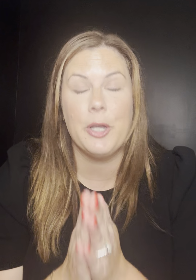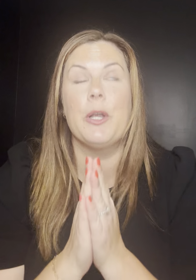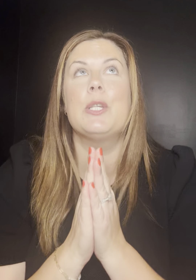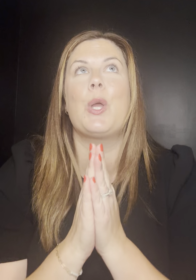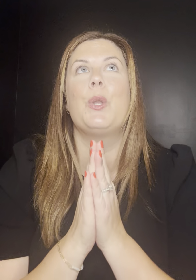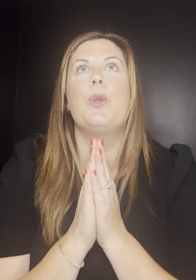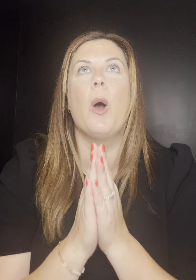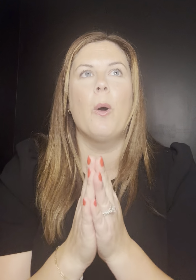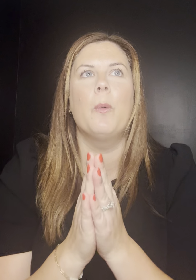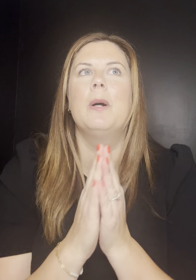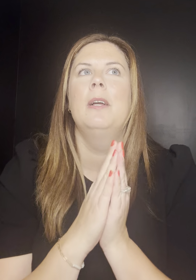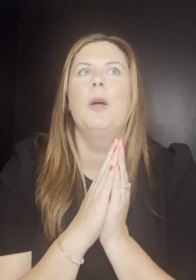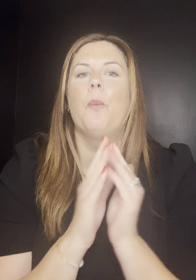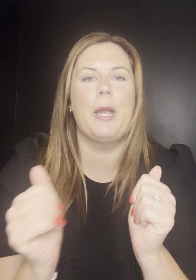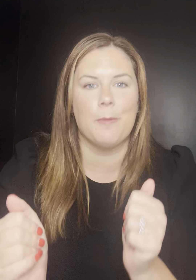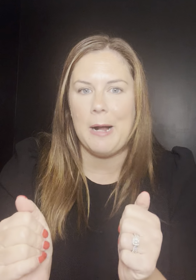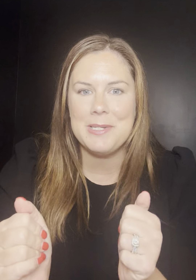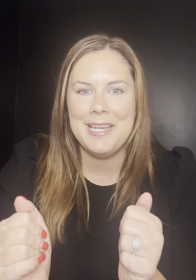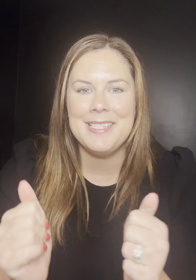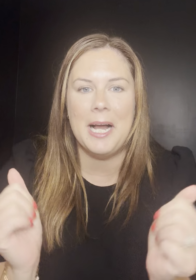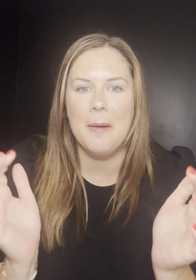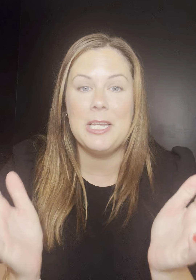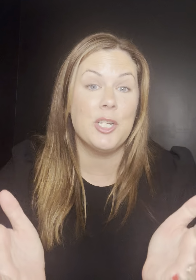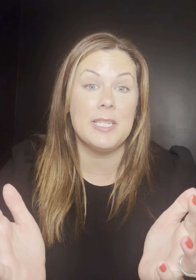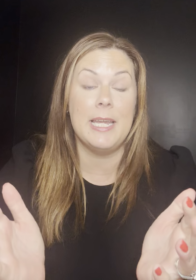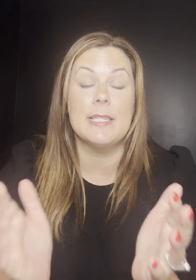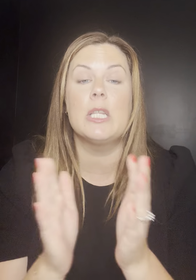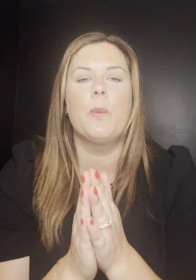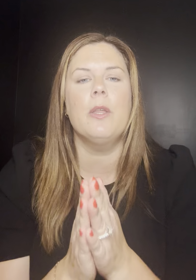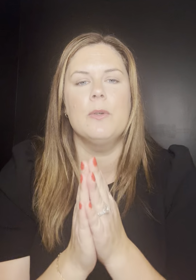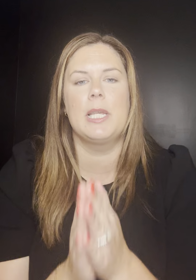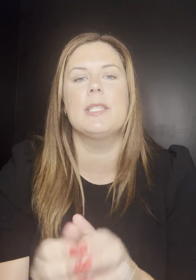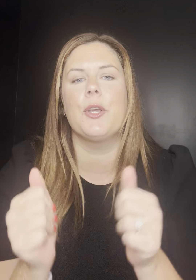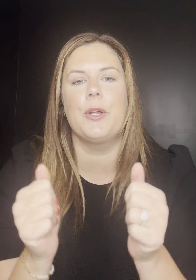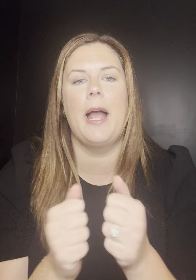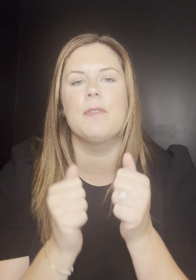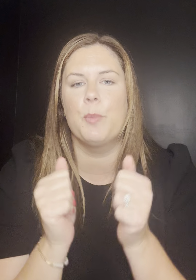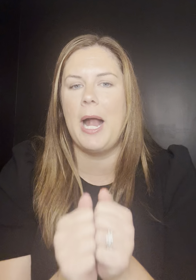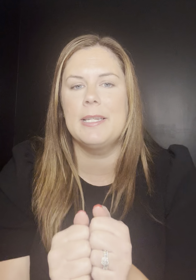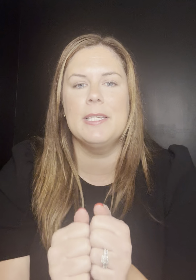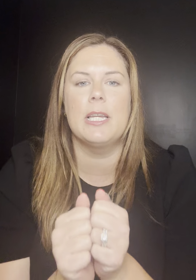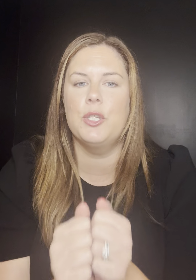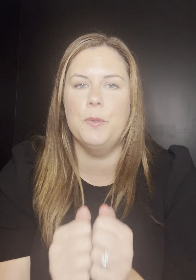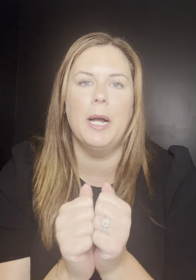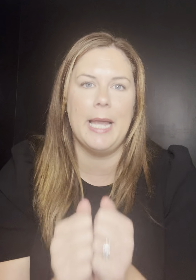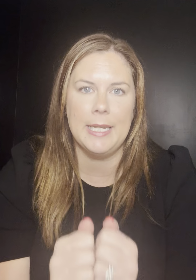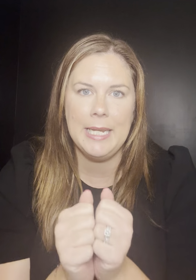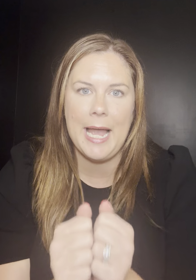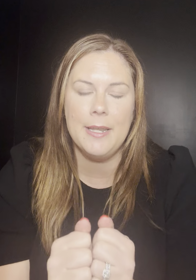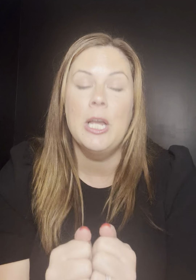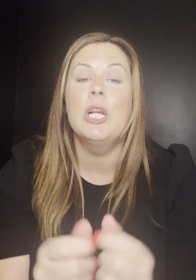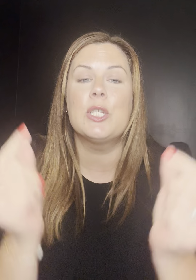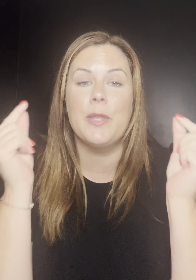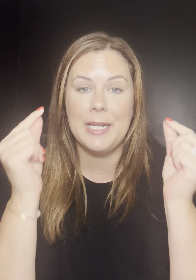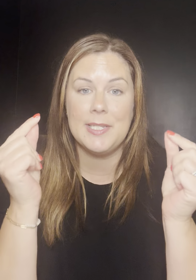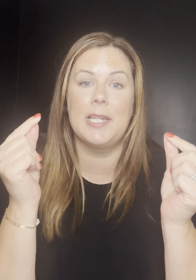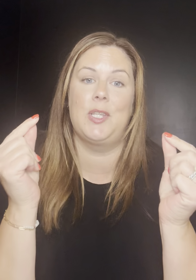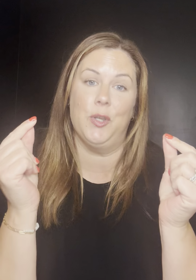is no way around it. It just is. It's one of those things that you're going to have to practice and do again and again so that it sticks in your